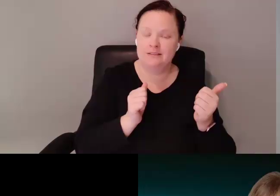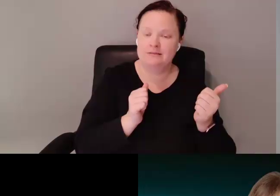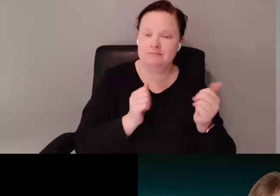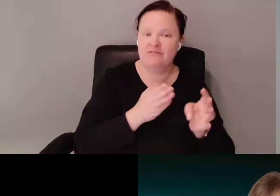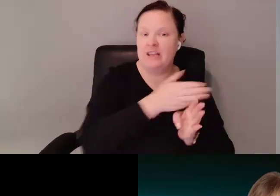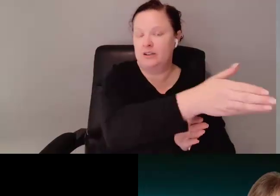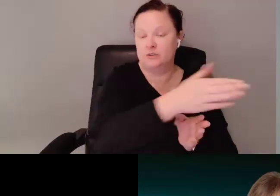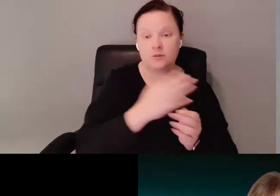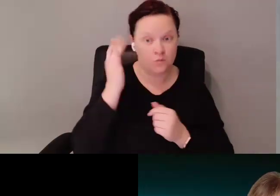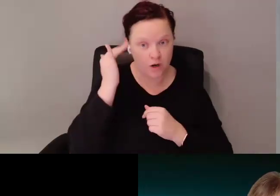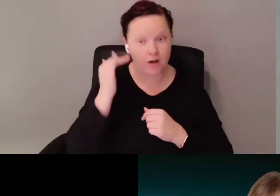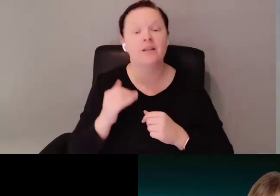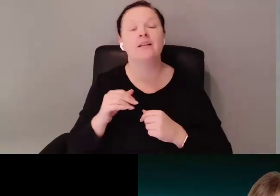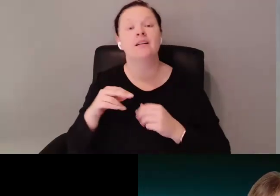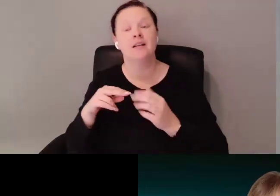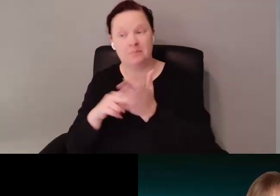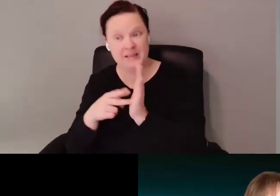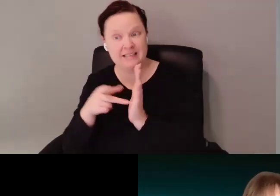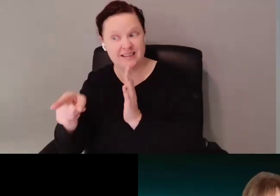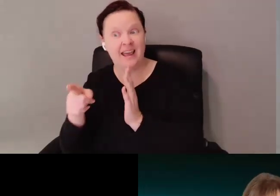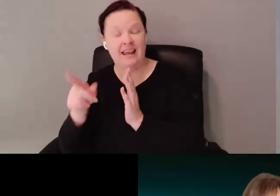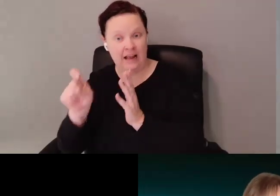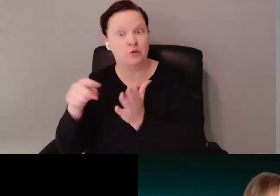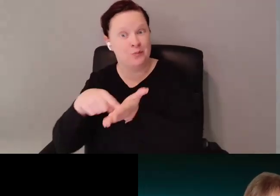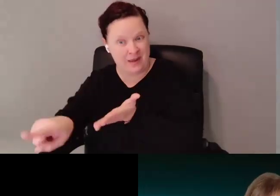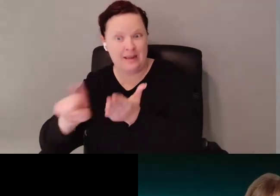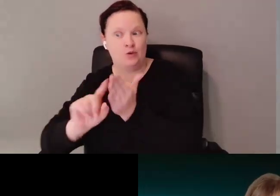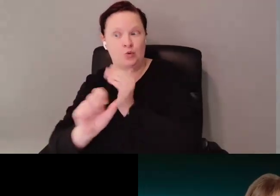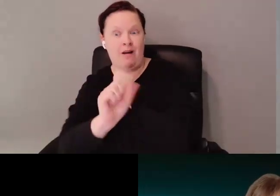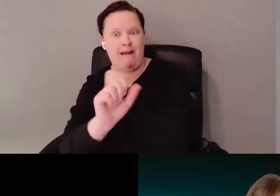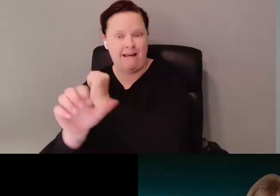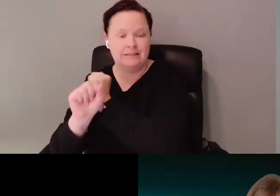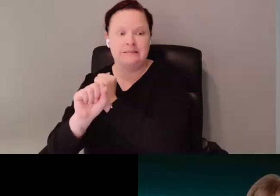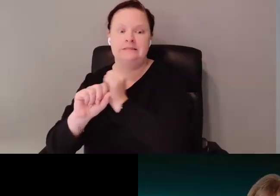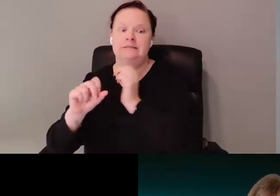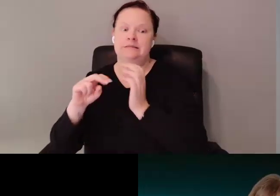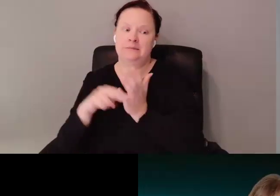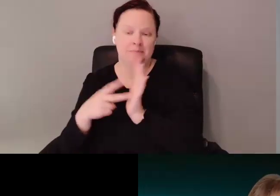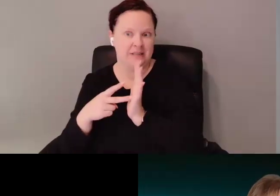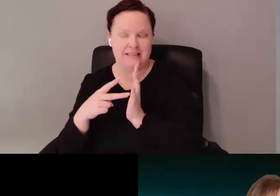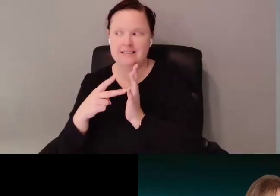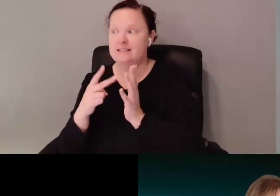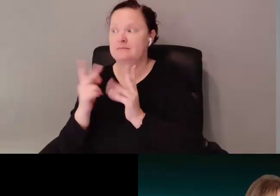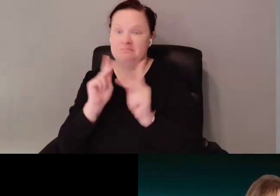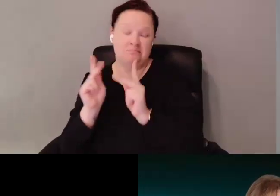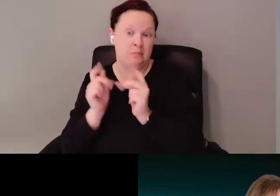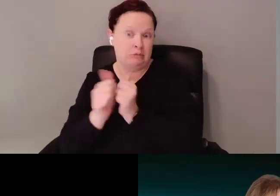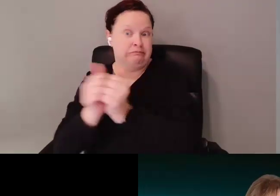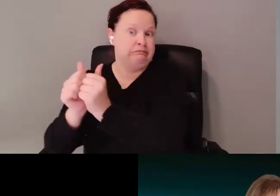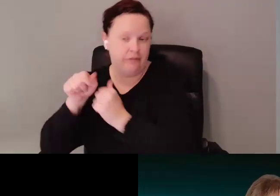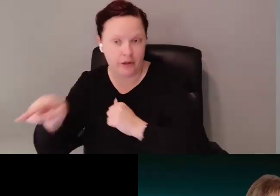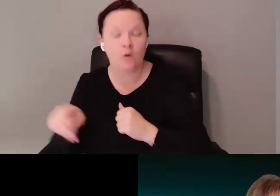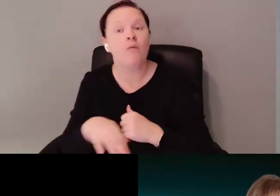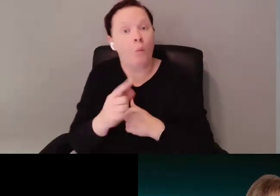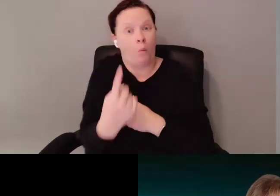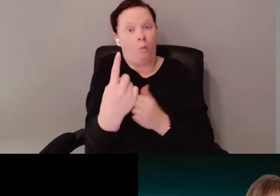means that it's a really competitive field. So if you're the only one doing dog walking in your neighborhood, great.